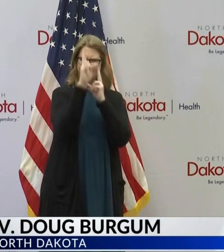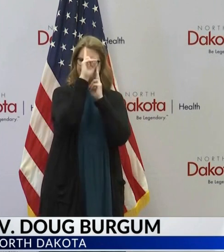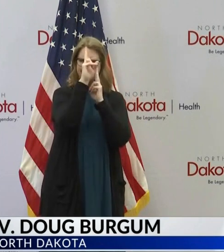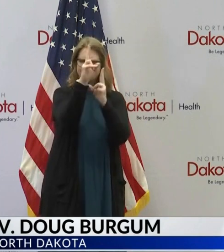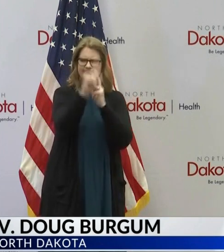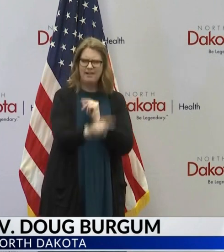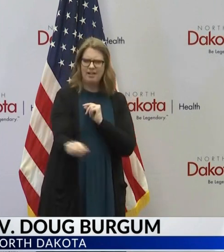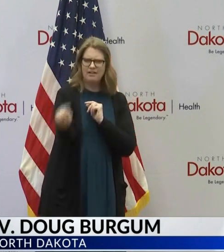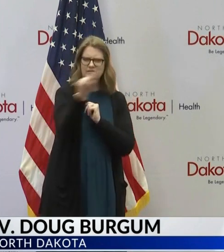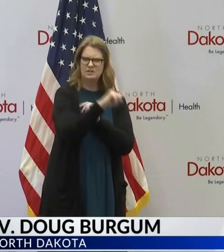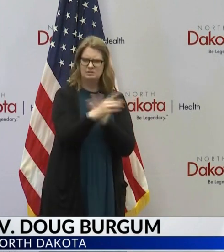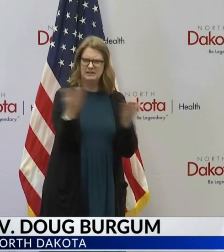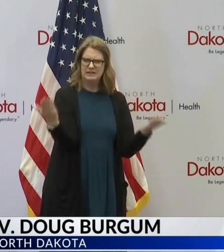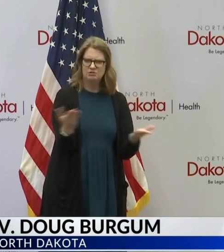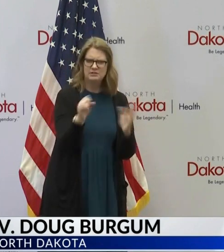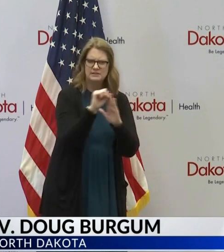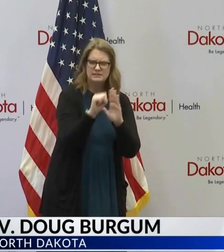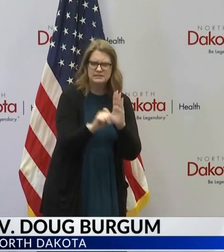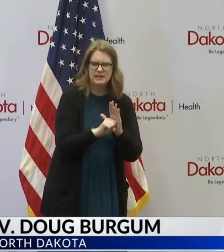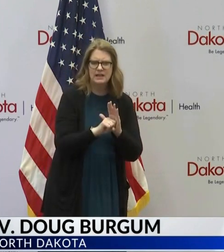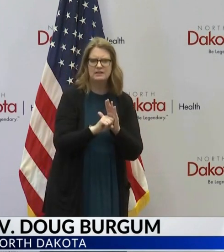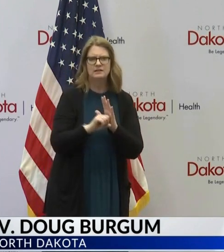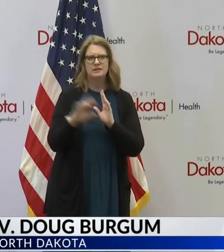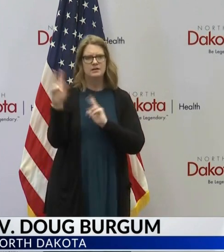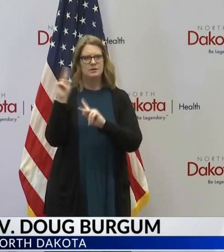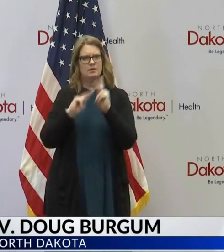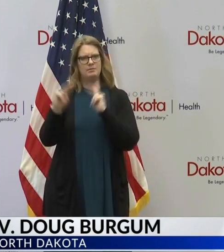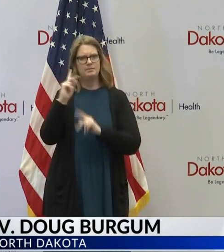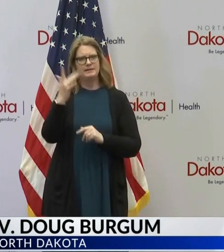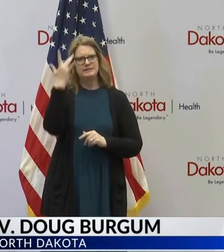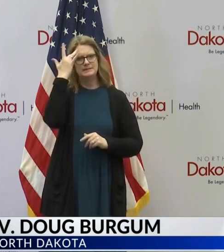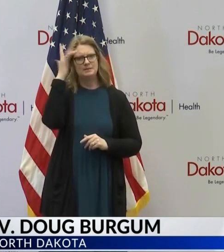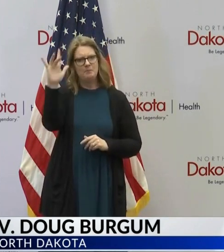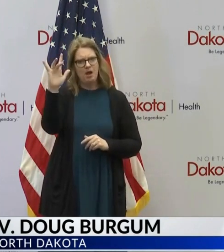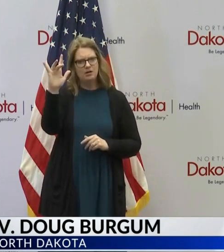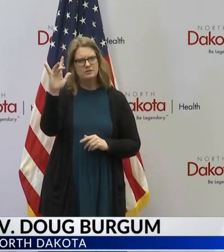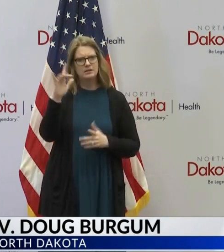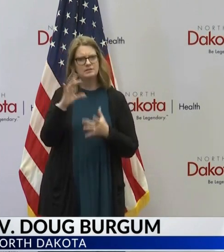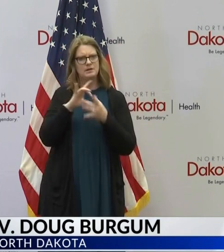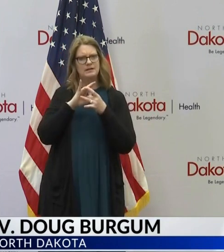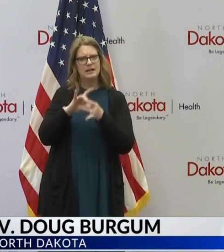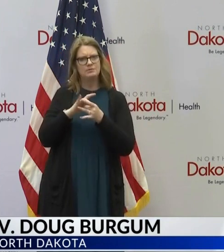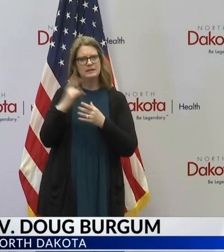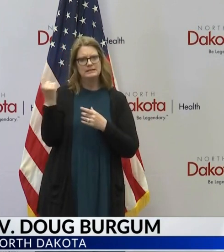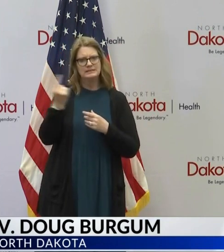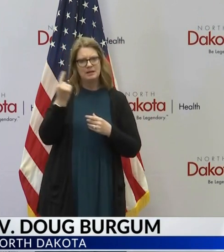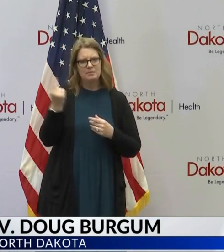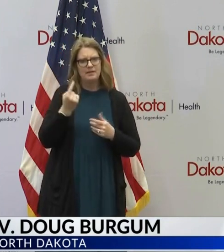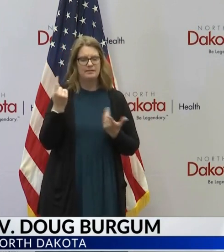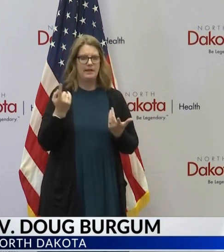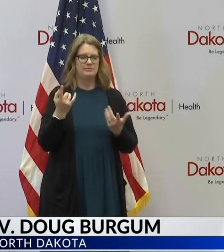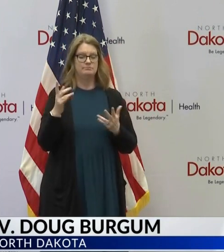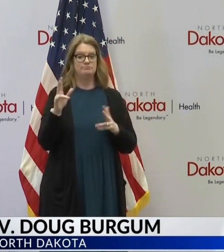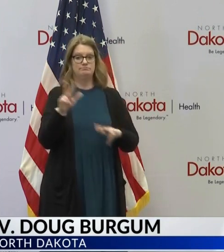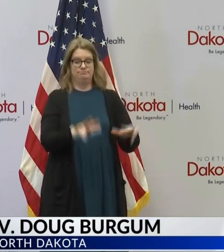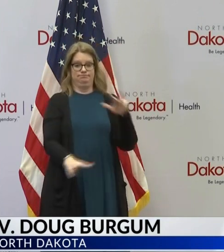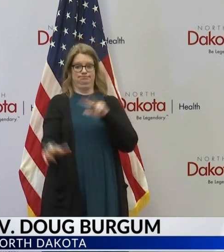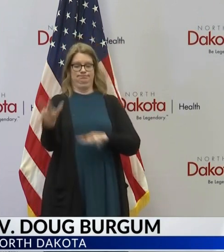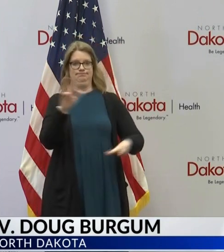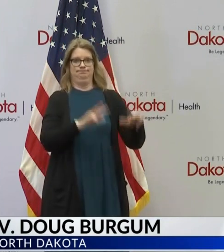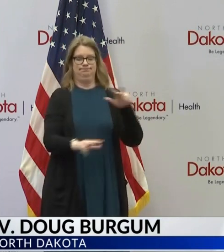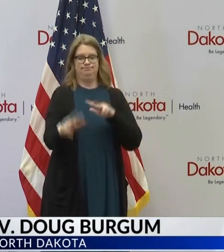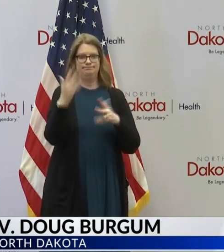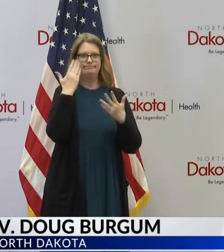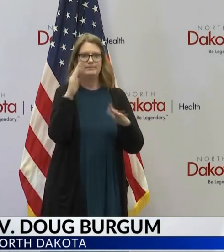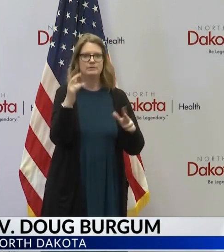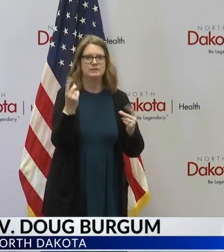been amazing. People have been smart as we were dealing with something that was unknown and unforeseen, and